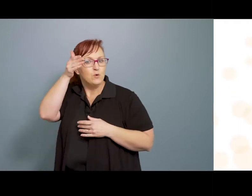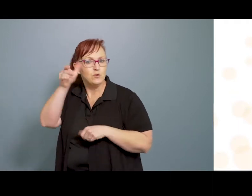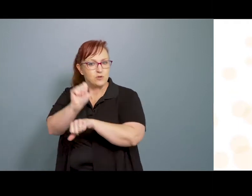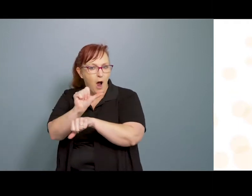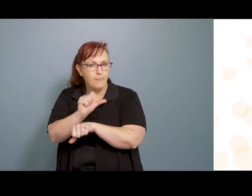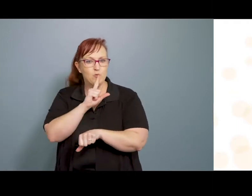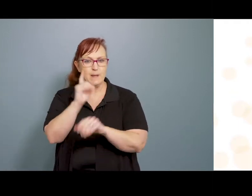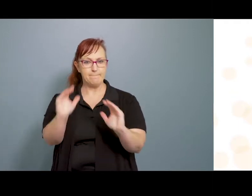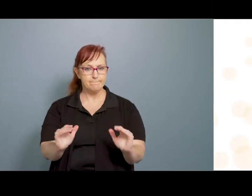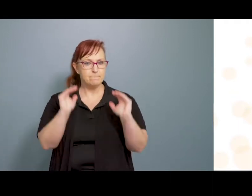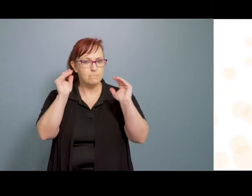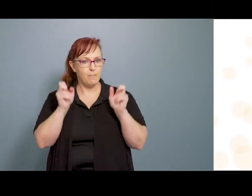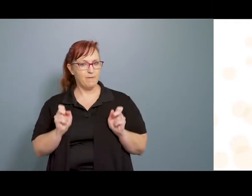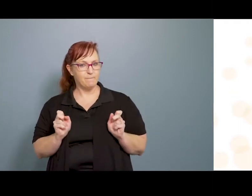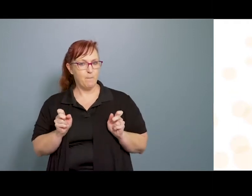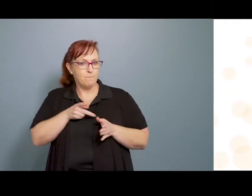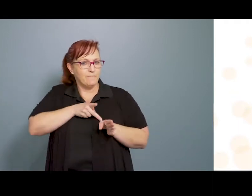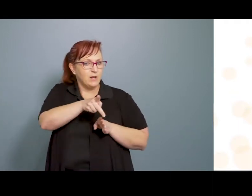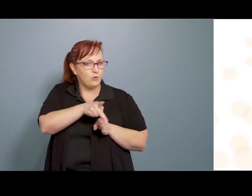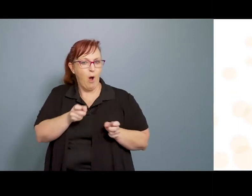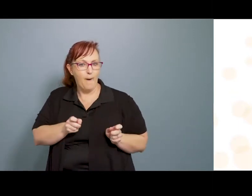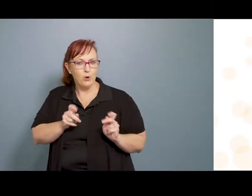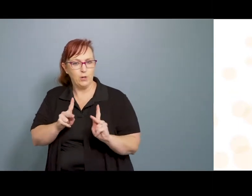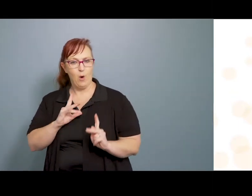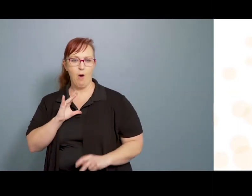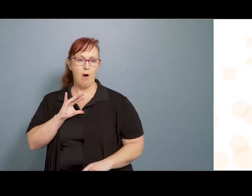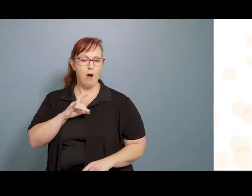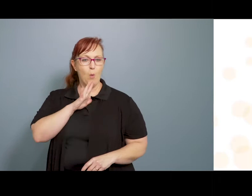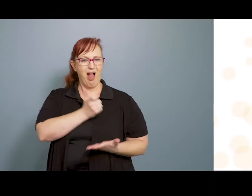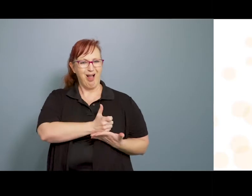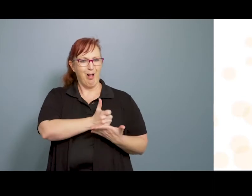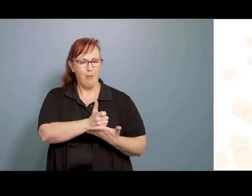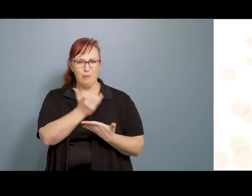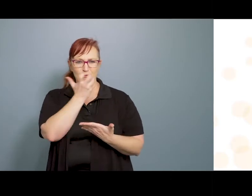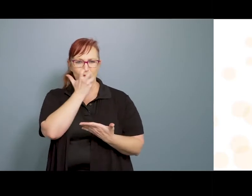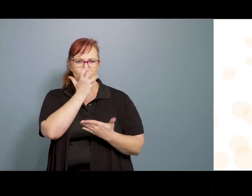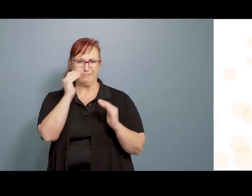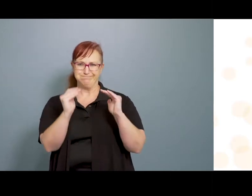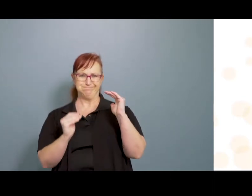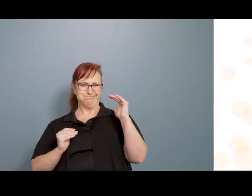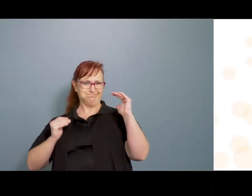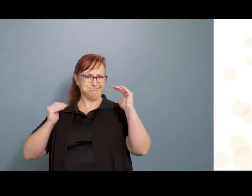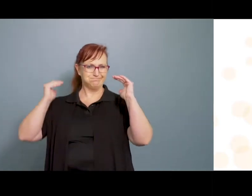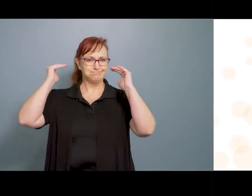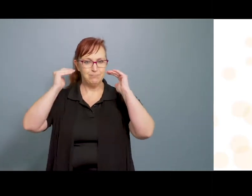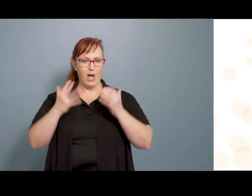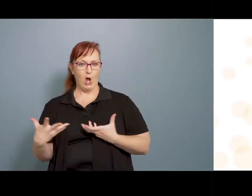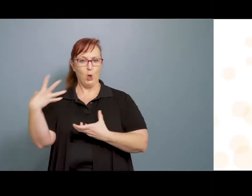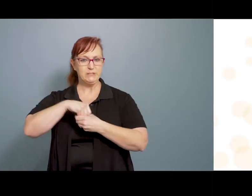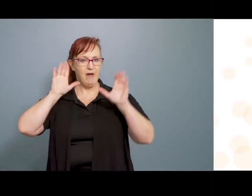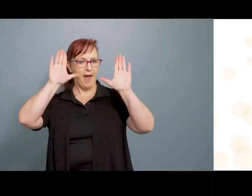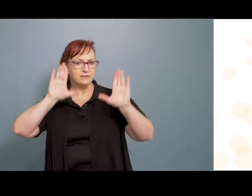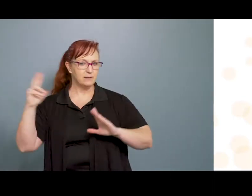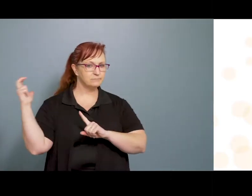accessing professional opportunities. If we're truly going to move the needle on inclusive excellence, affordable access,